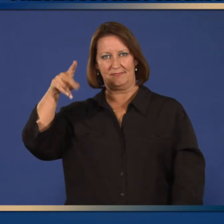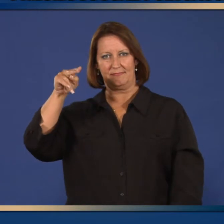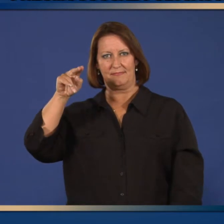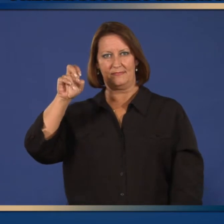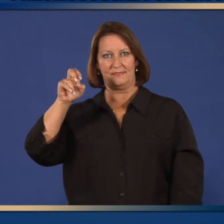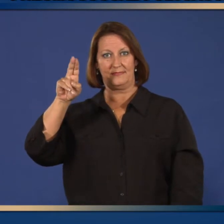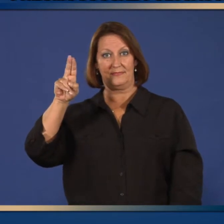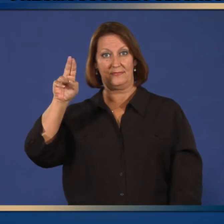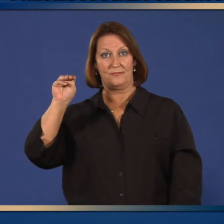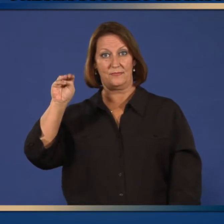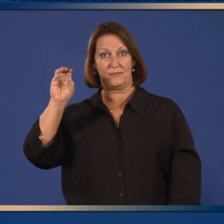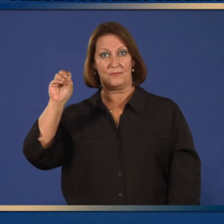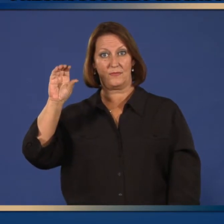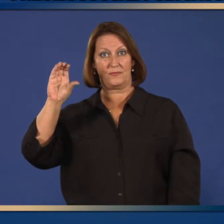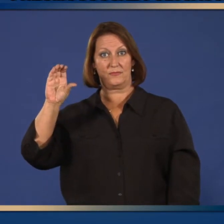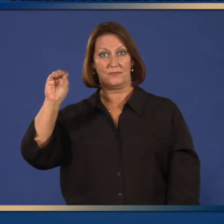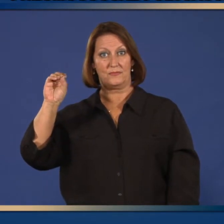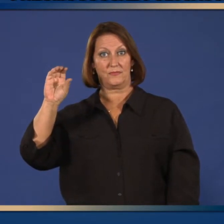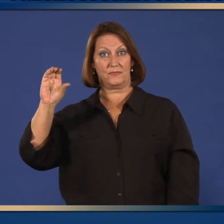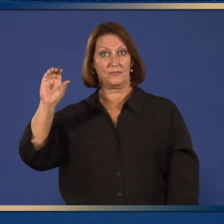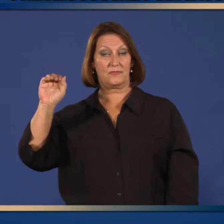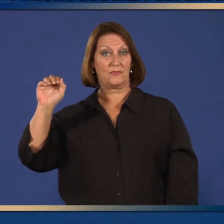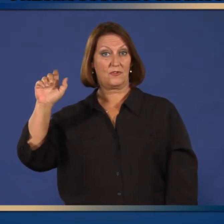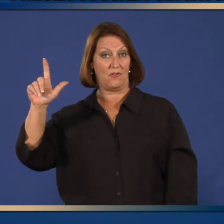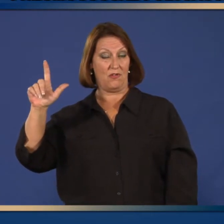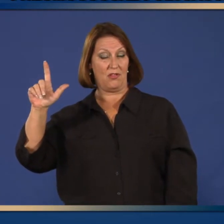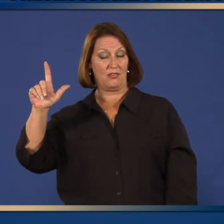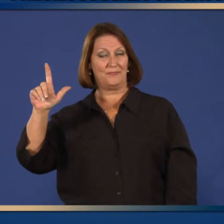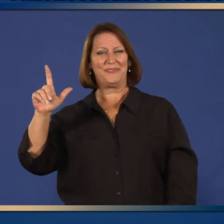One, pneumococcal disease.